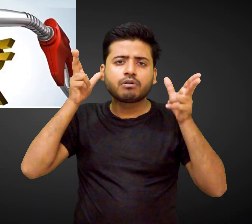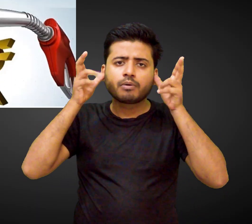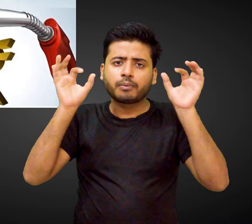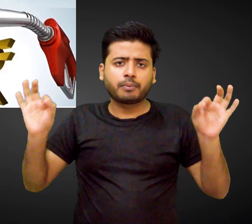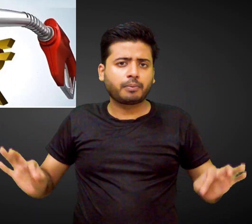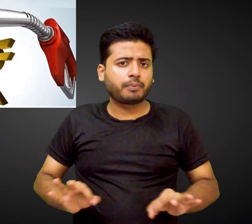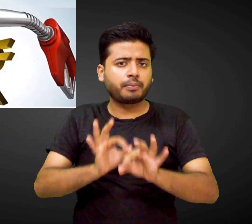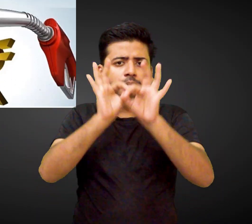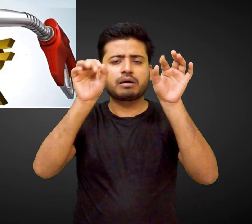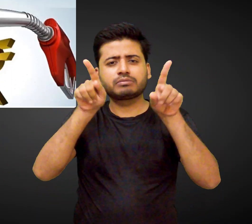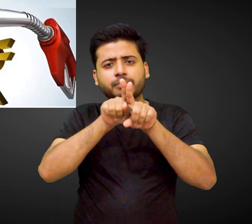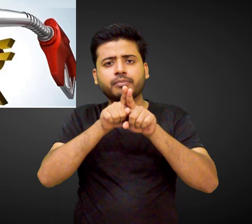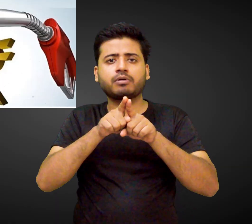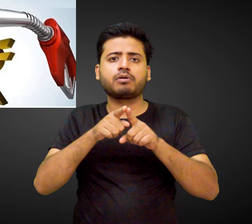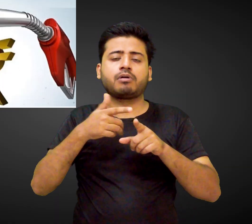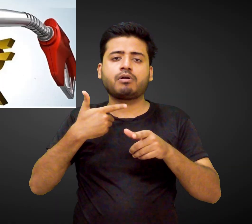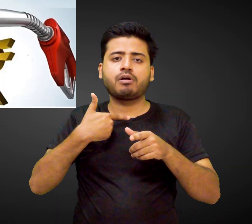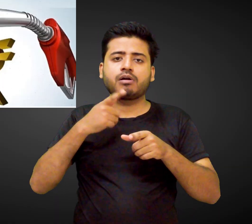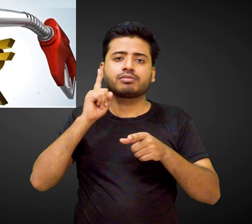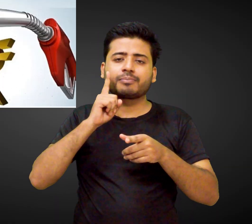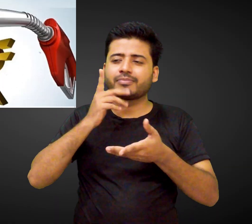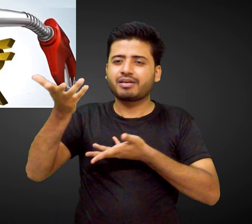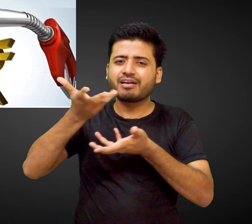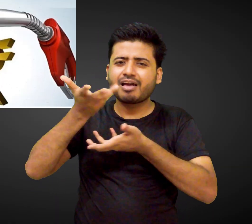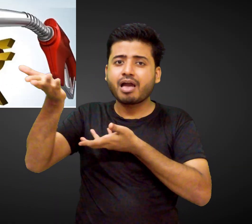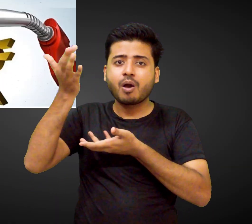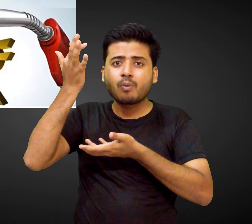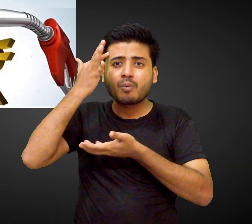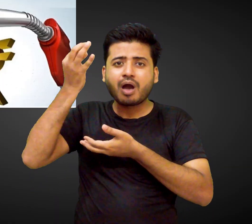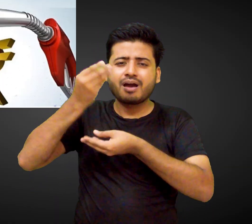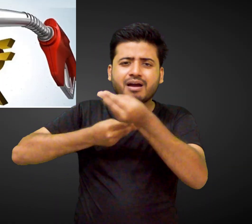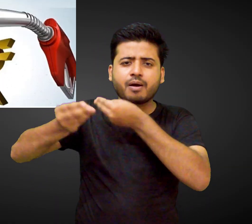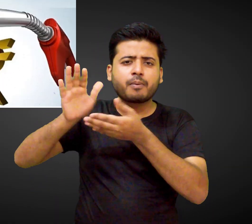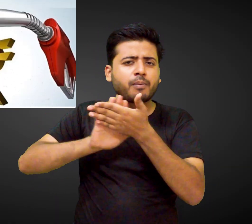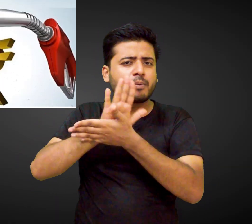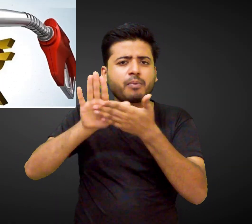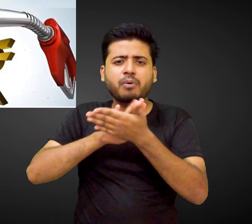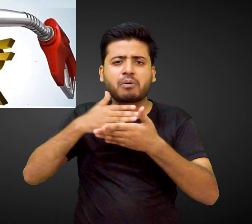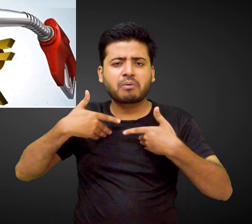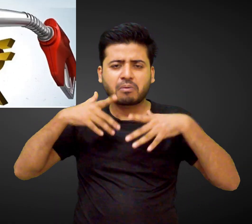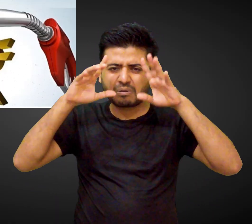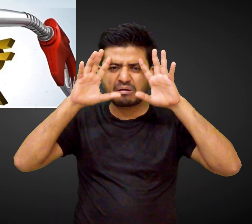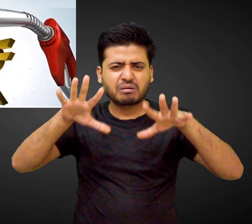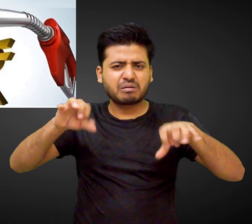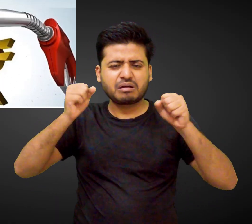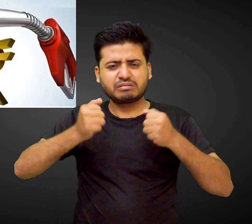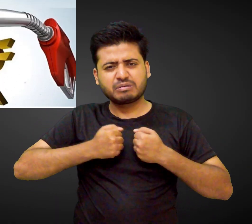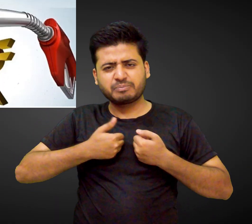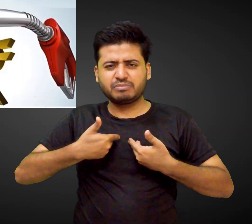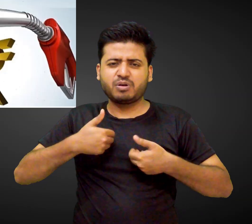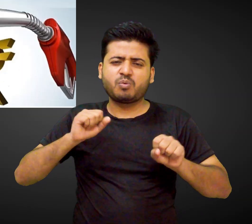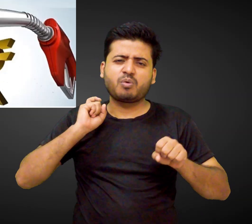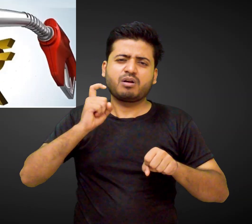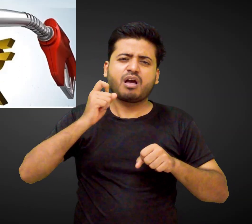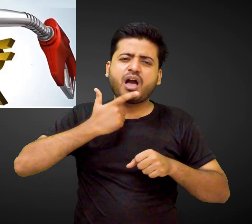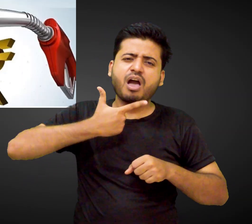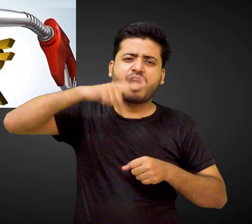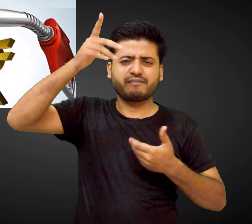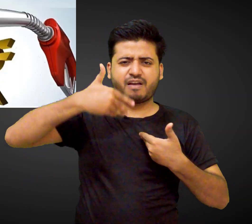rewards programs. Many retailers, including supermarkets and fuel station brands like GOBP, offer loyalty